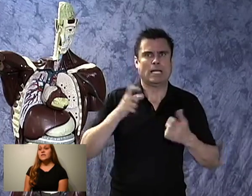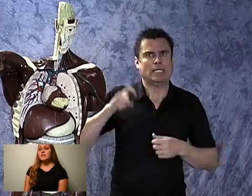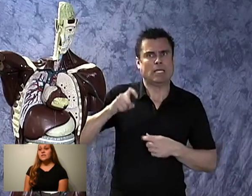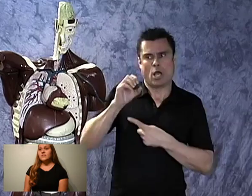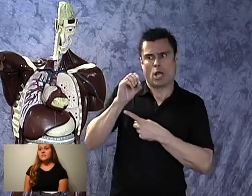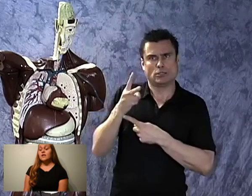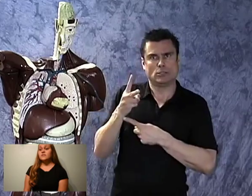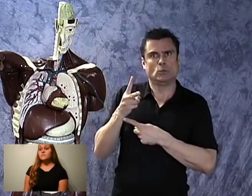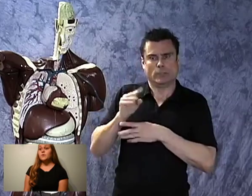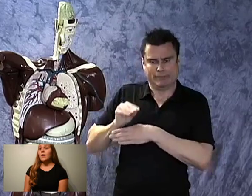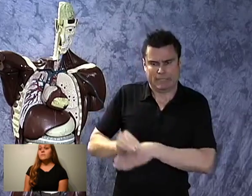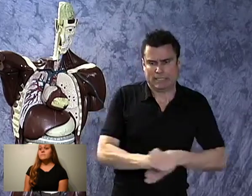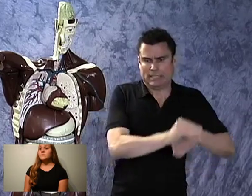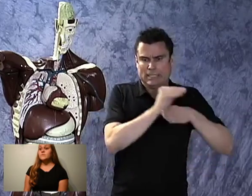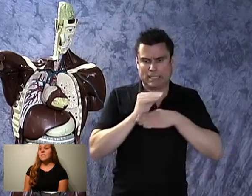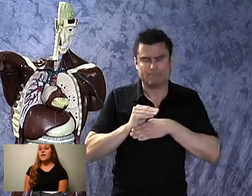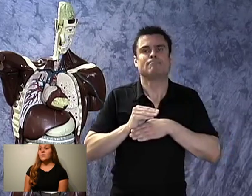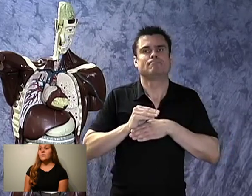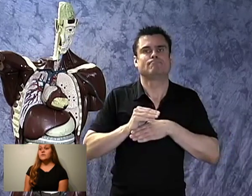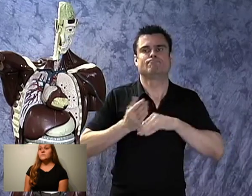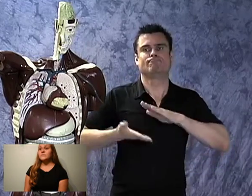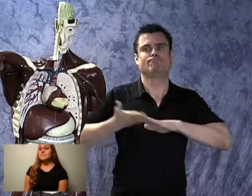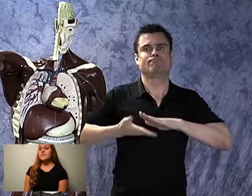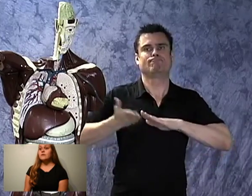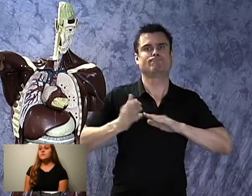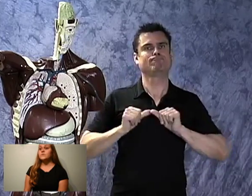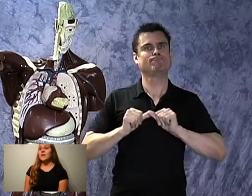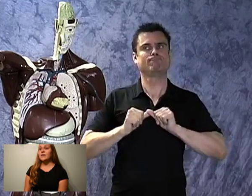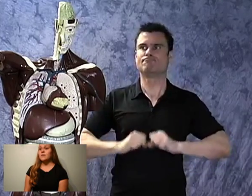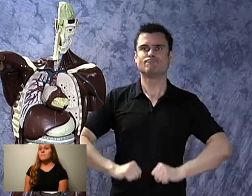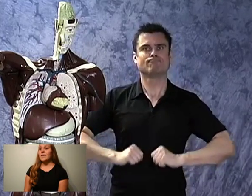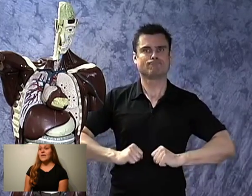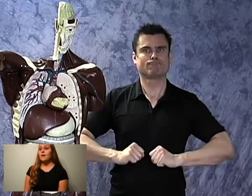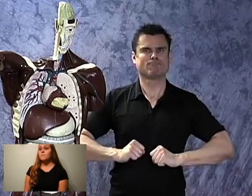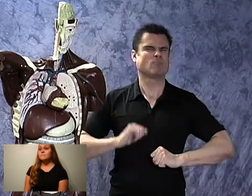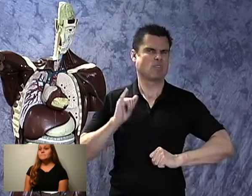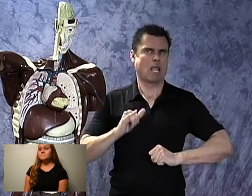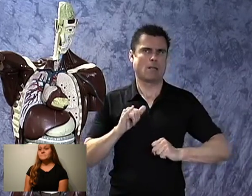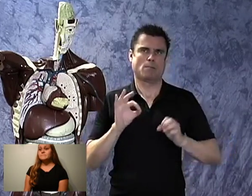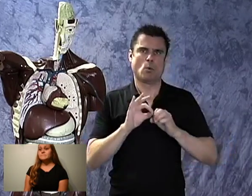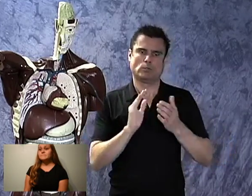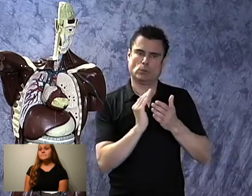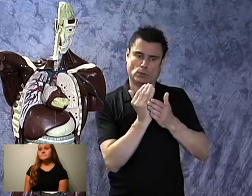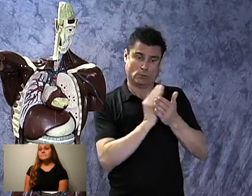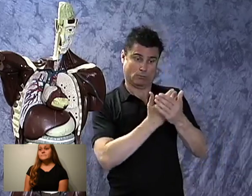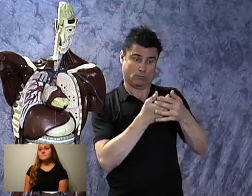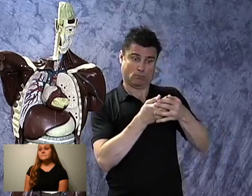notice lots of problems when that occurs, when the CO2 can't come back out.